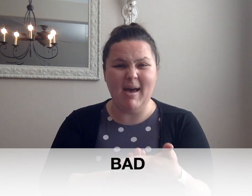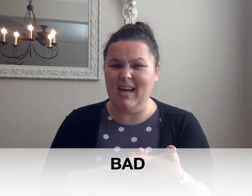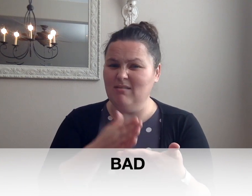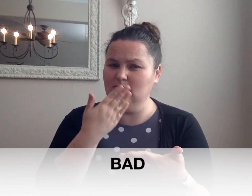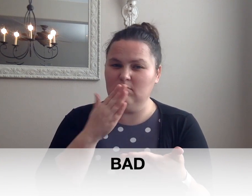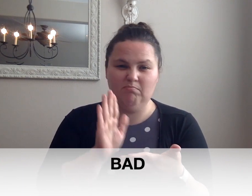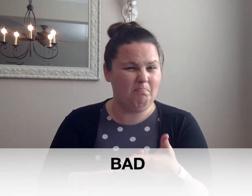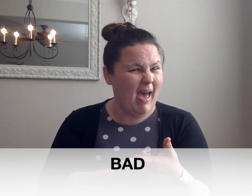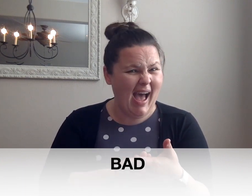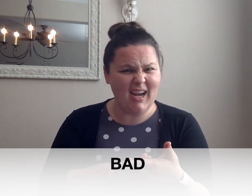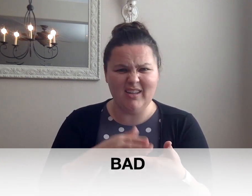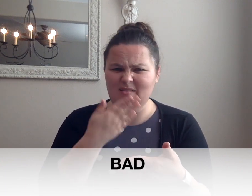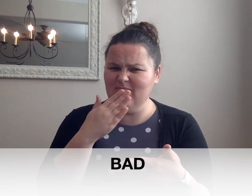Bad.